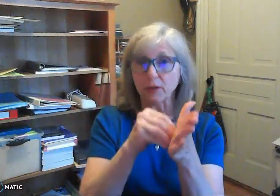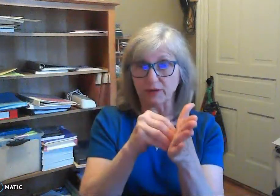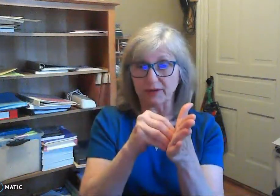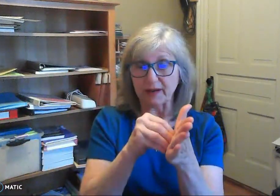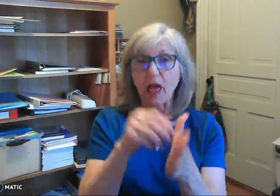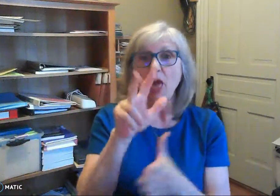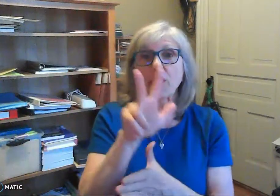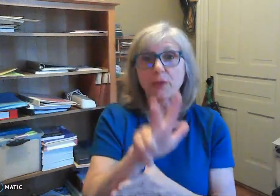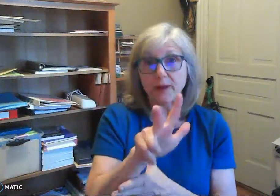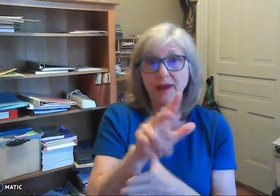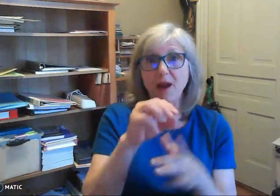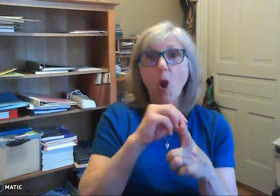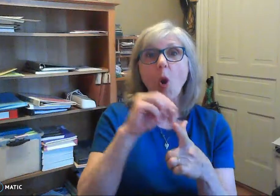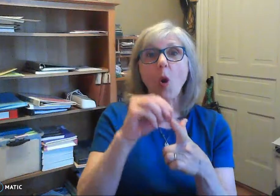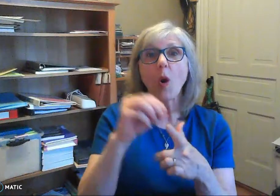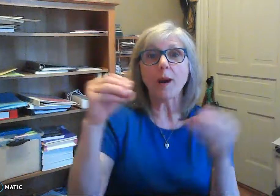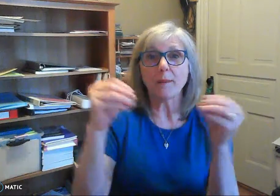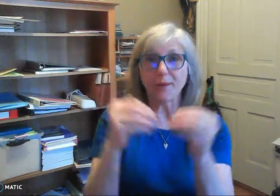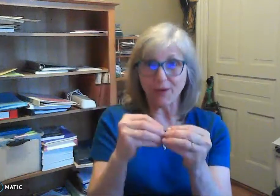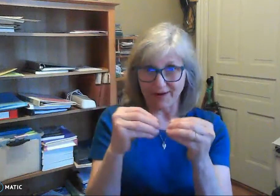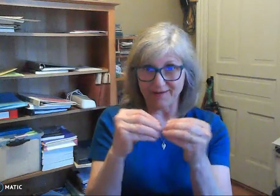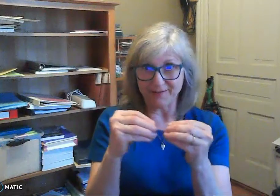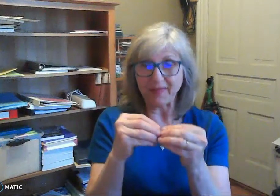post 3 or more